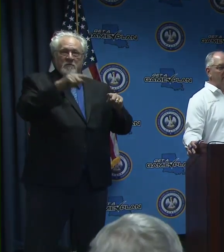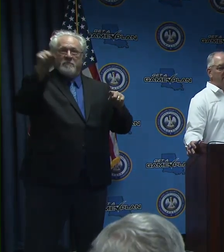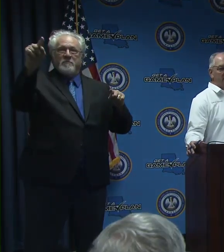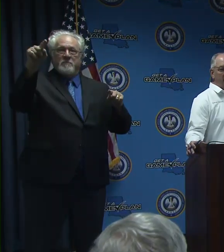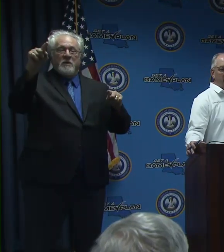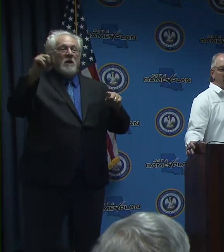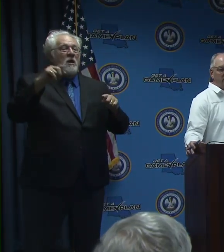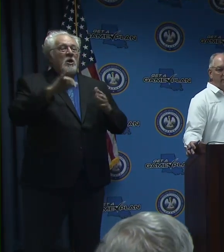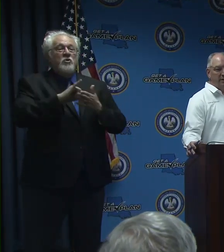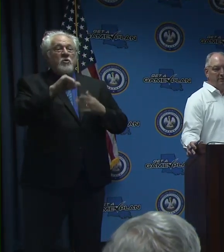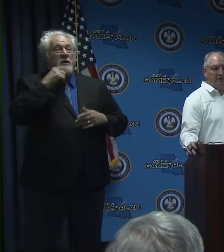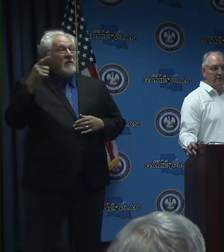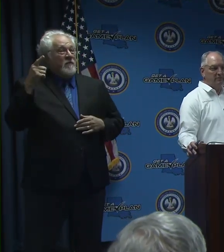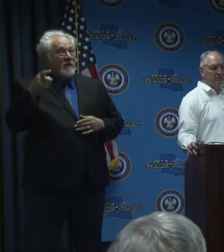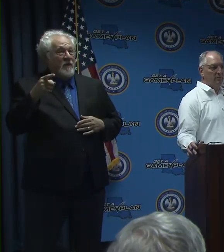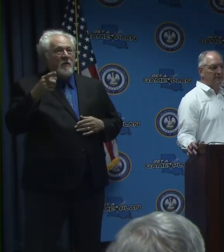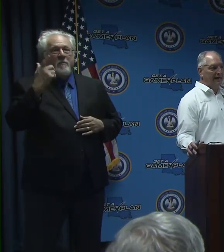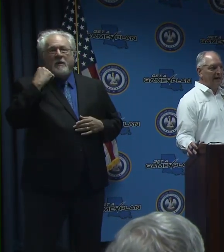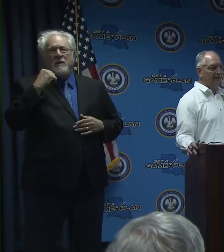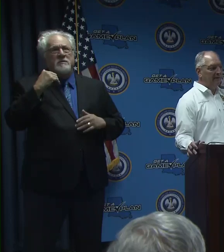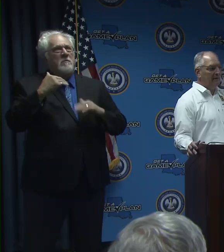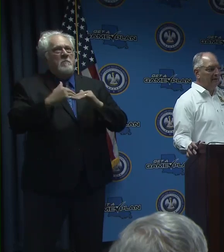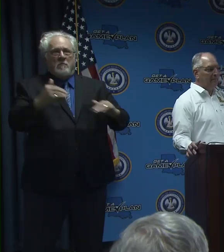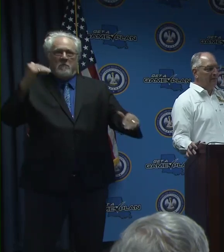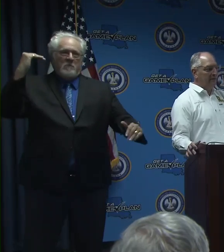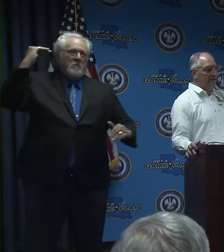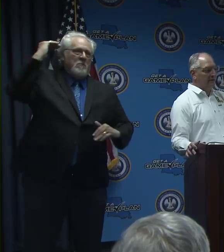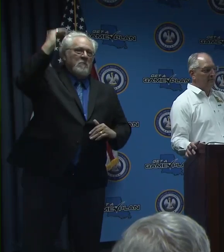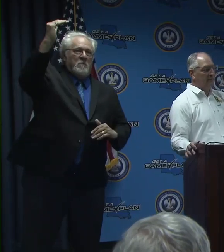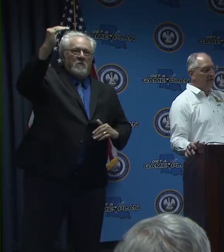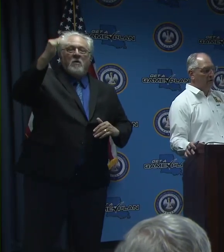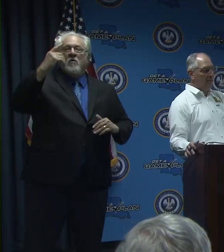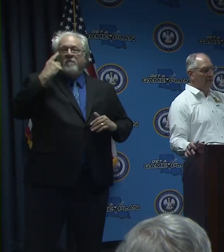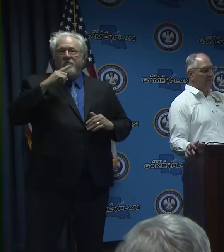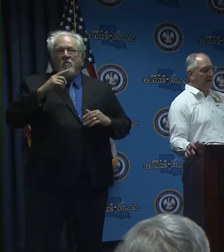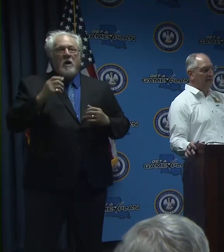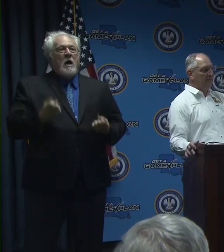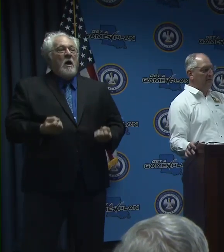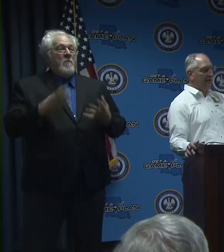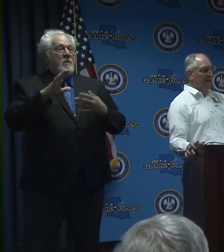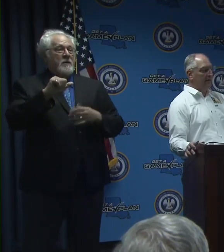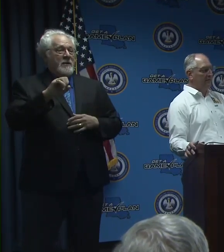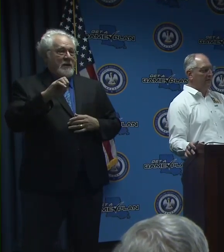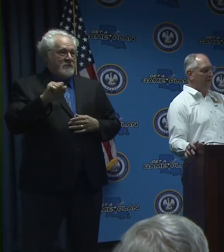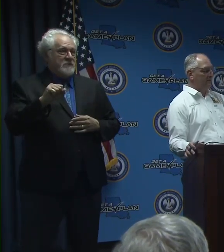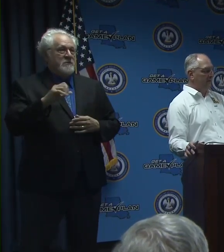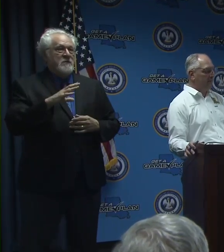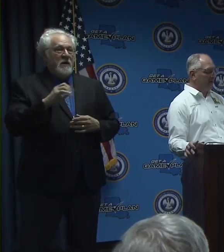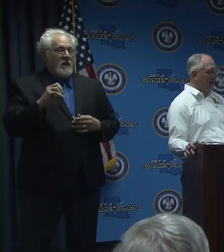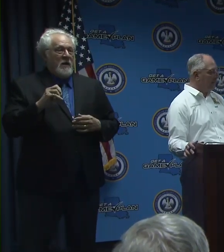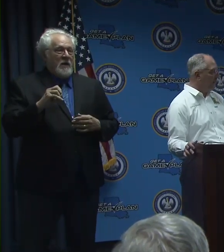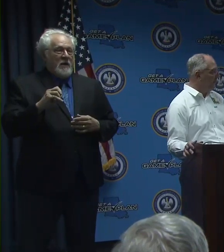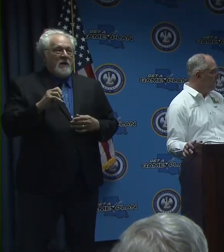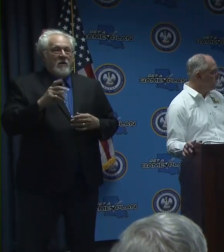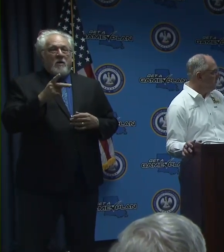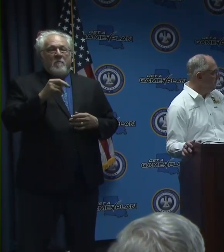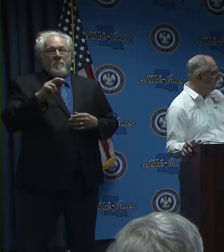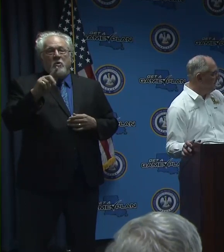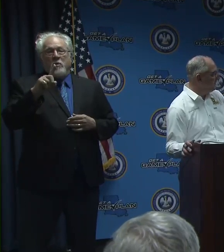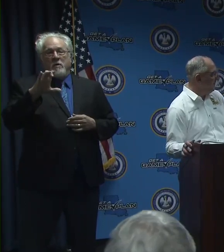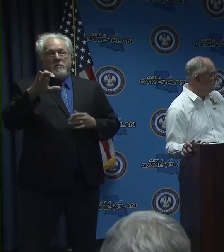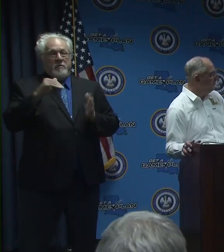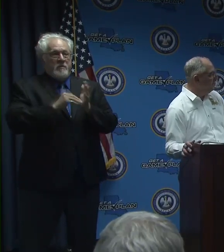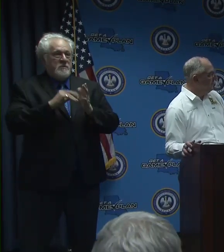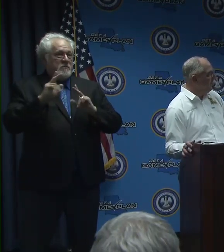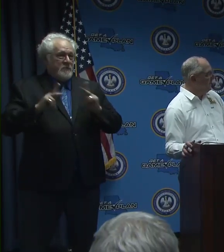New York isn't up there is because it is so much higher, both in terms of the number of cases and its per capita